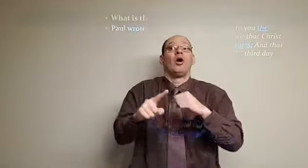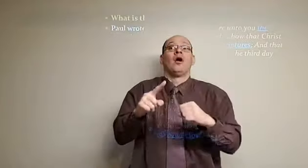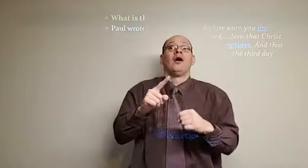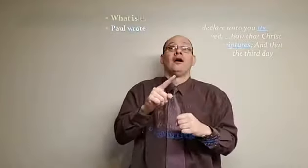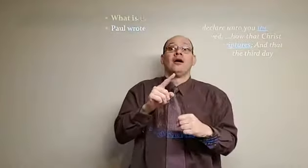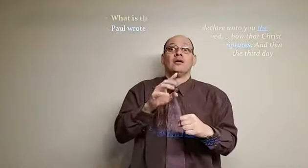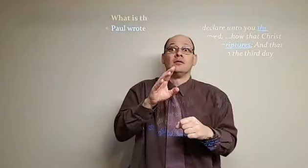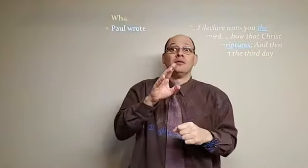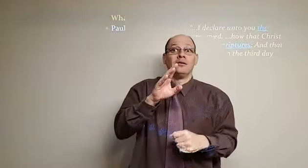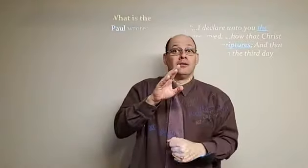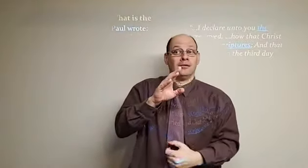will punish you somehow